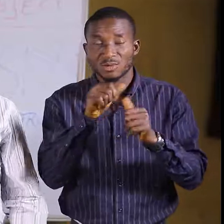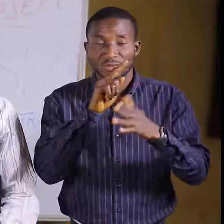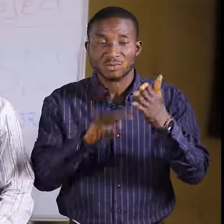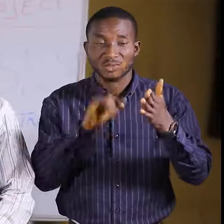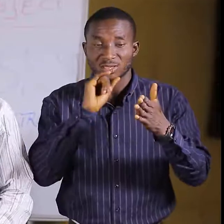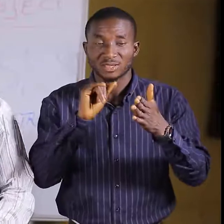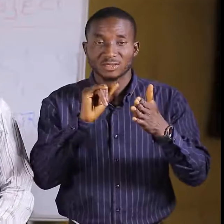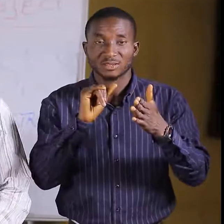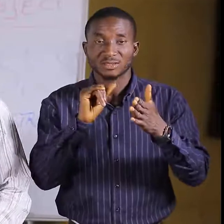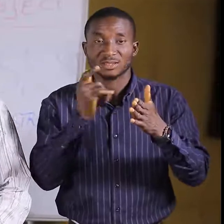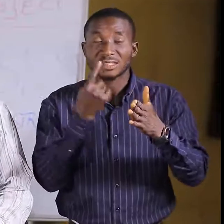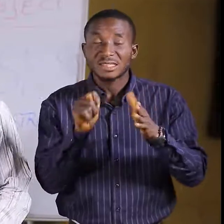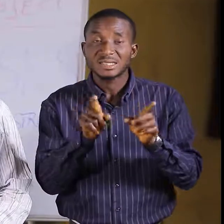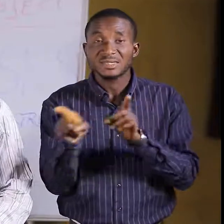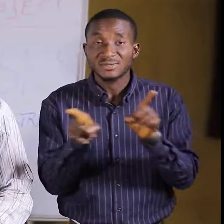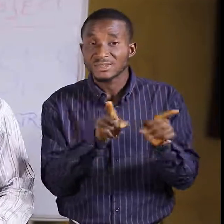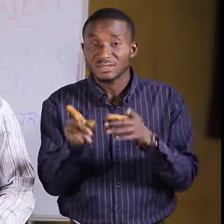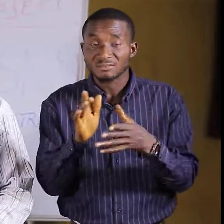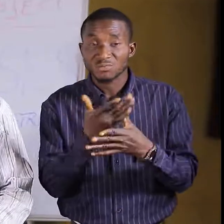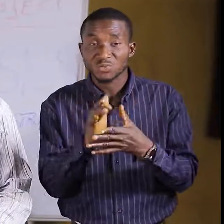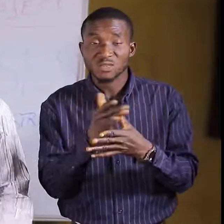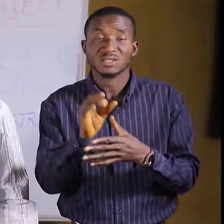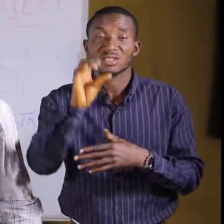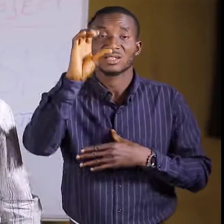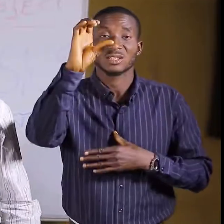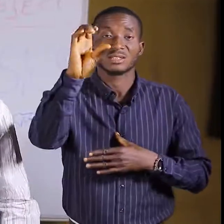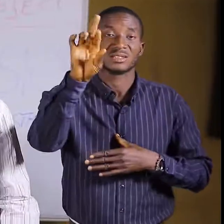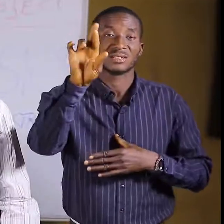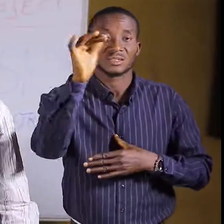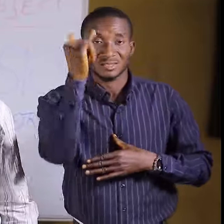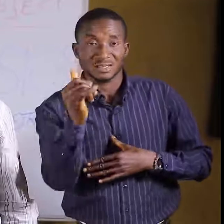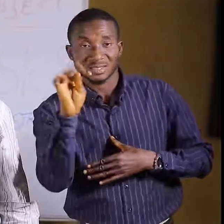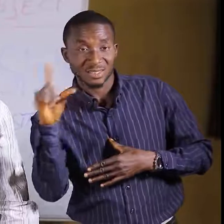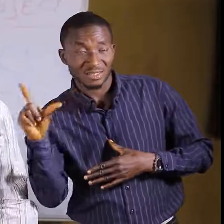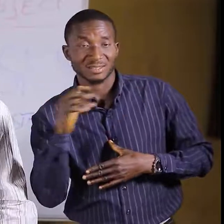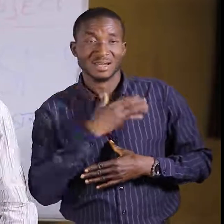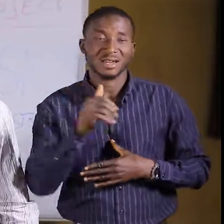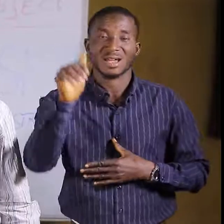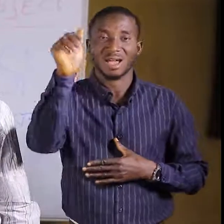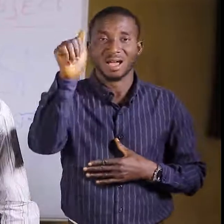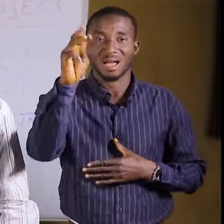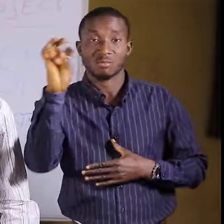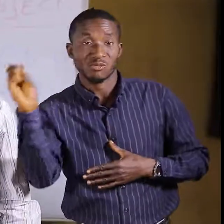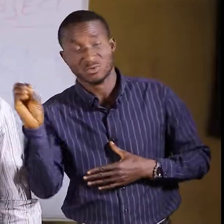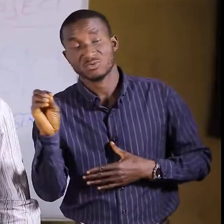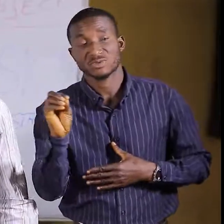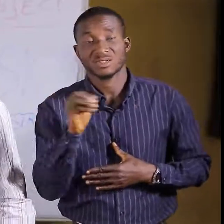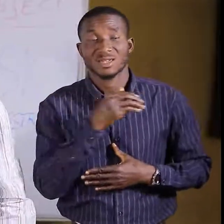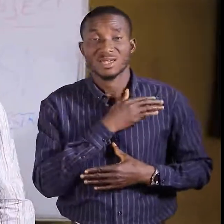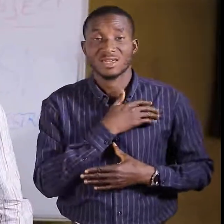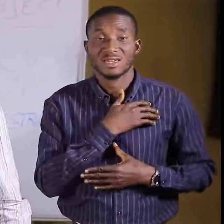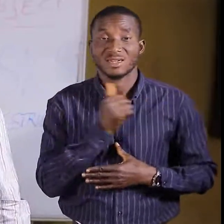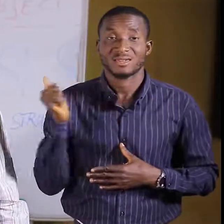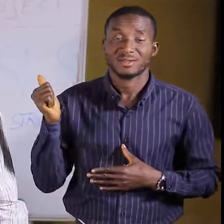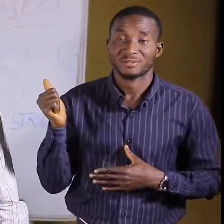the differences that exist, crystal structure, the differences that exist between crystalline and amorphous or